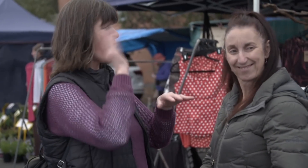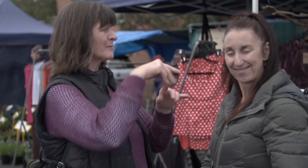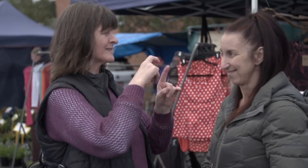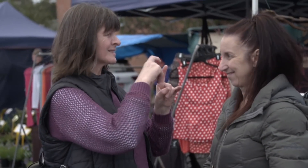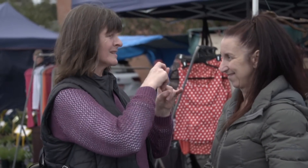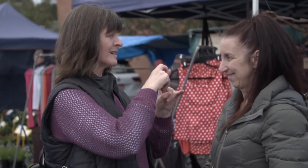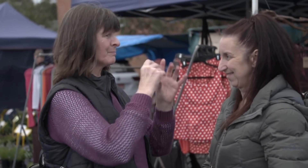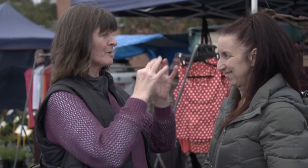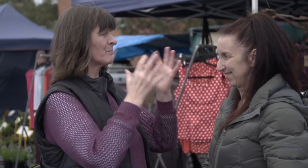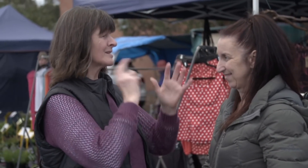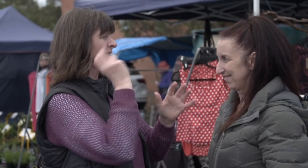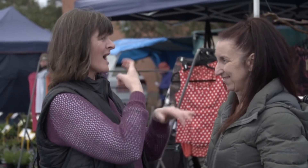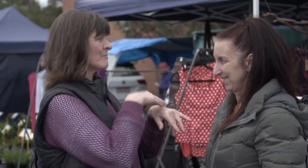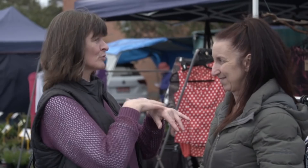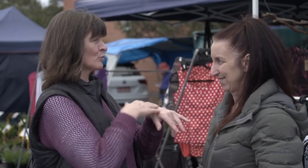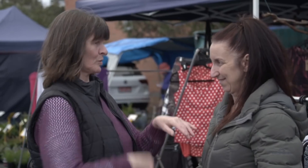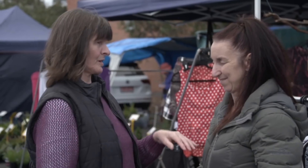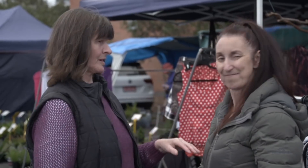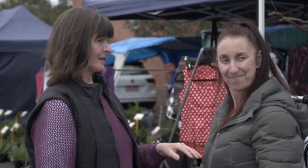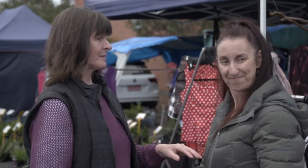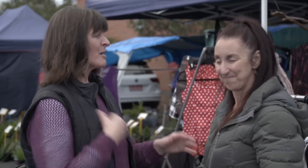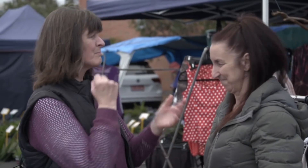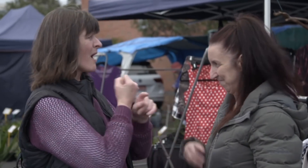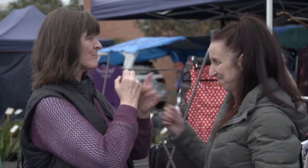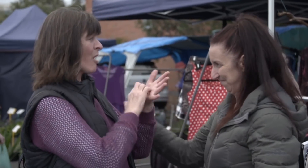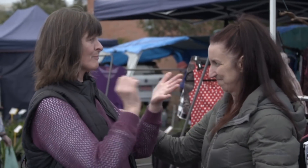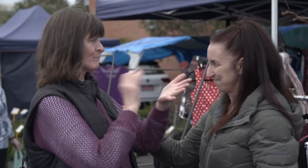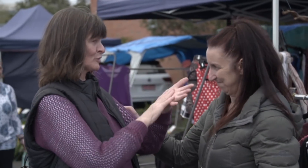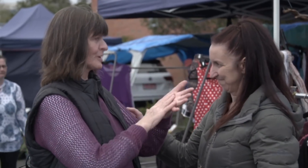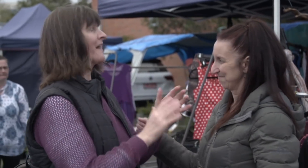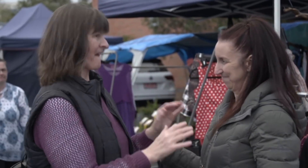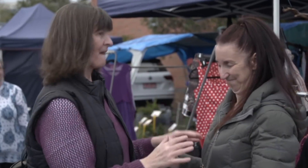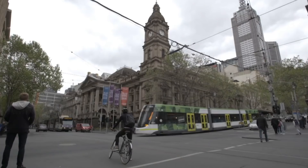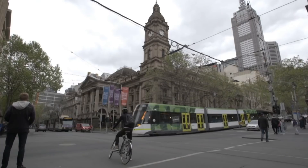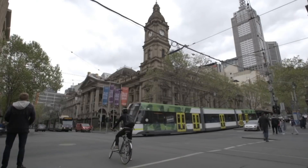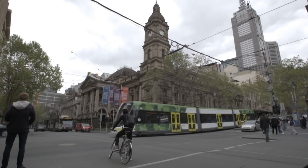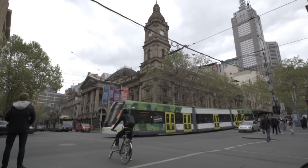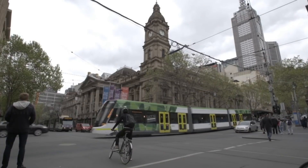light blue colour. So I make braille labels and put them on my clothes.